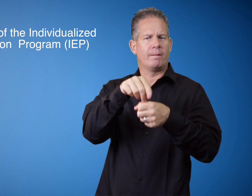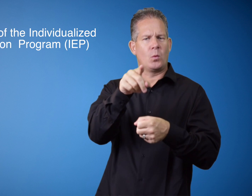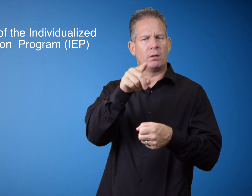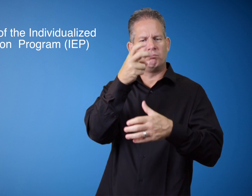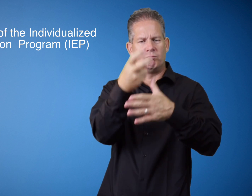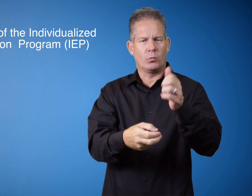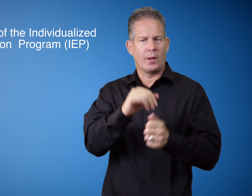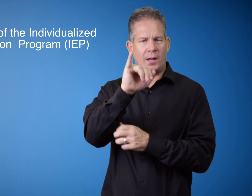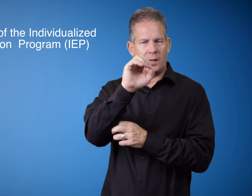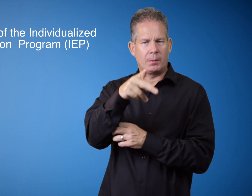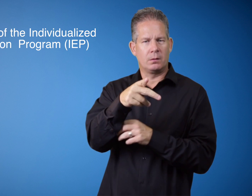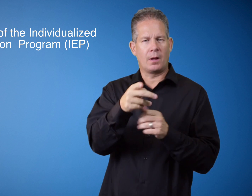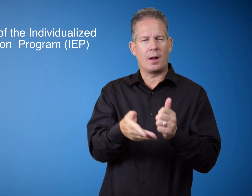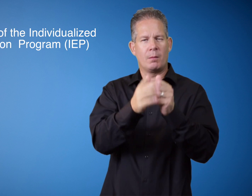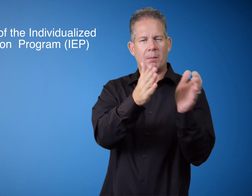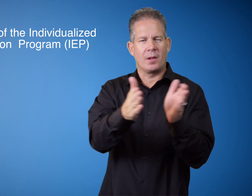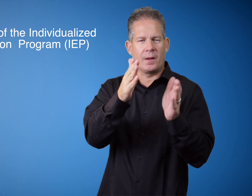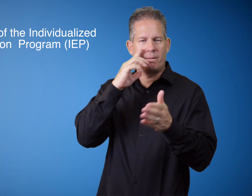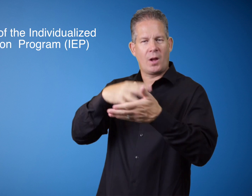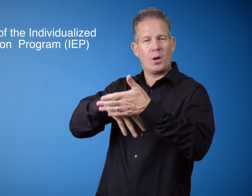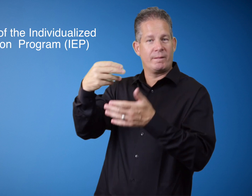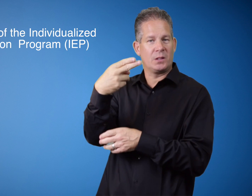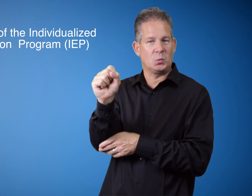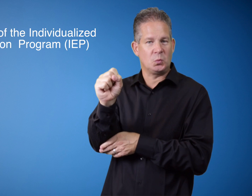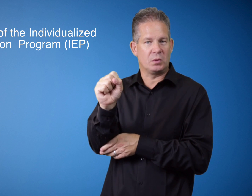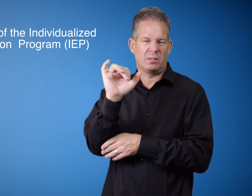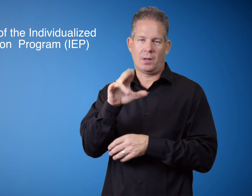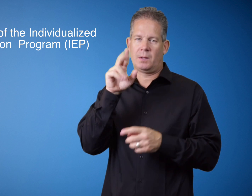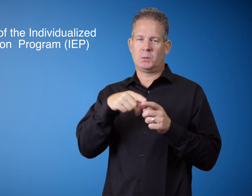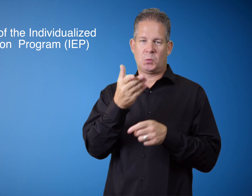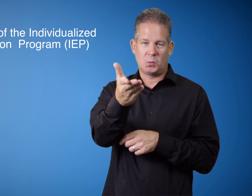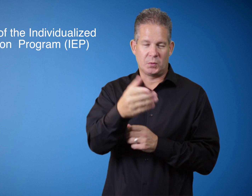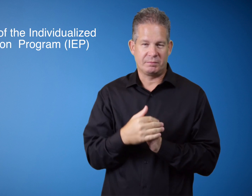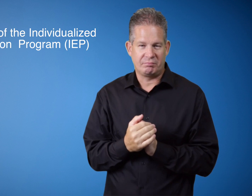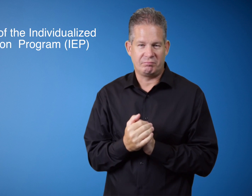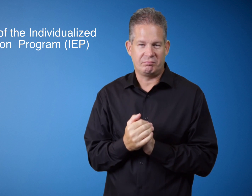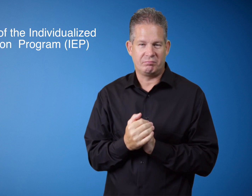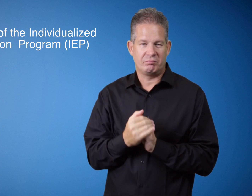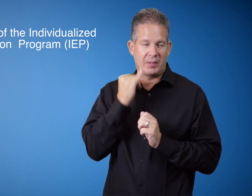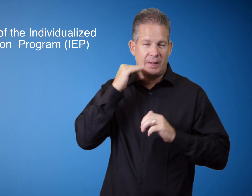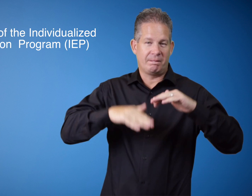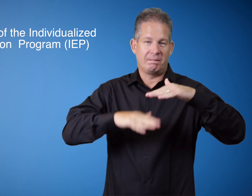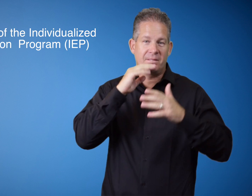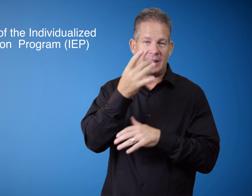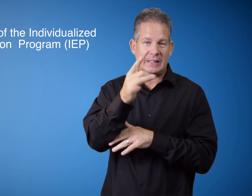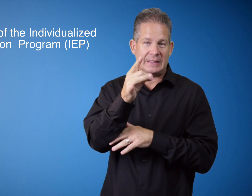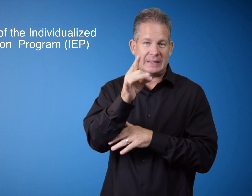For example, how much involvement are you going to have with the IEP to help with the planning for you once you get out of high school?